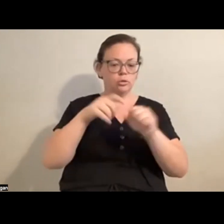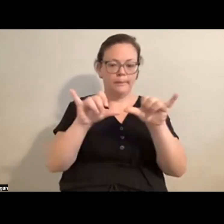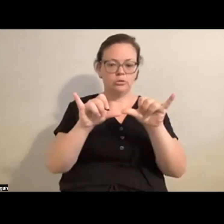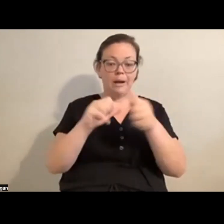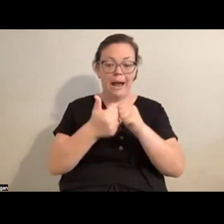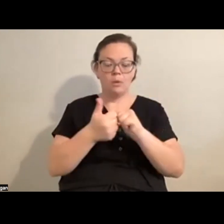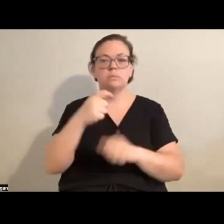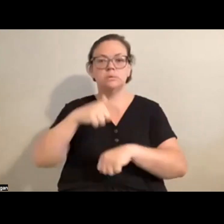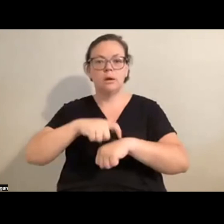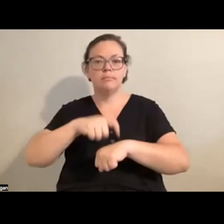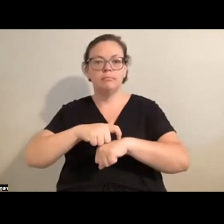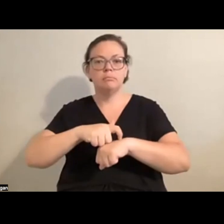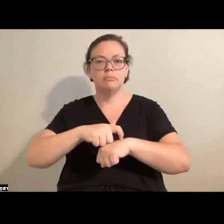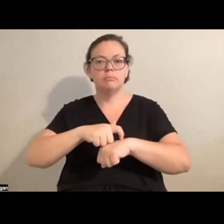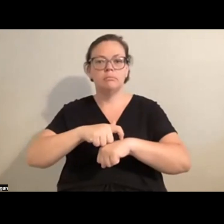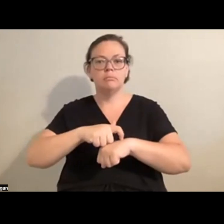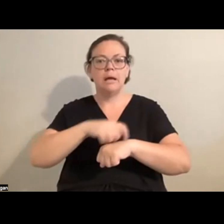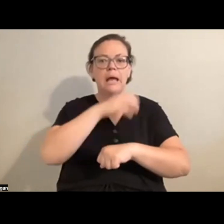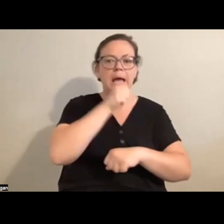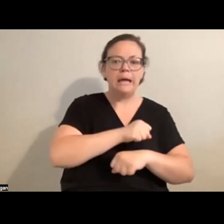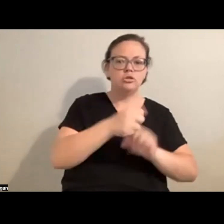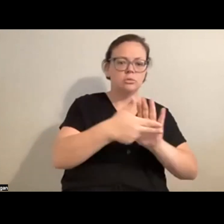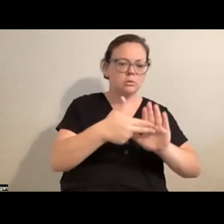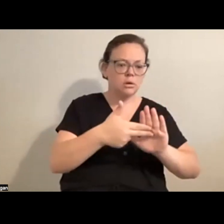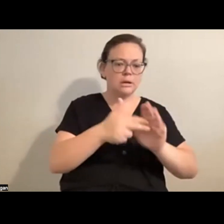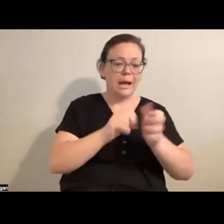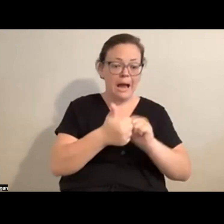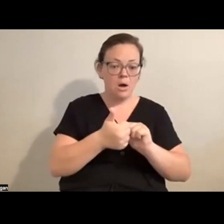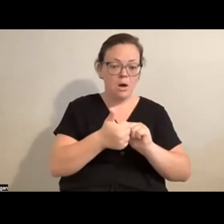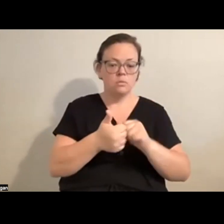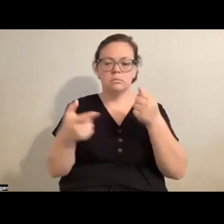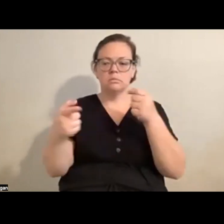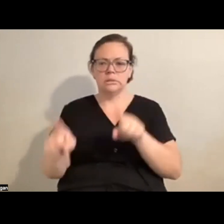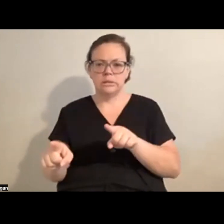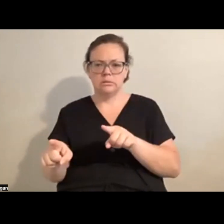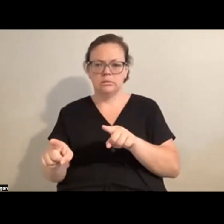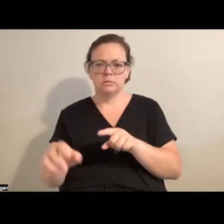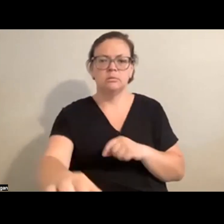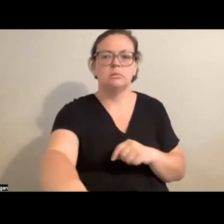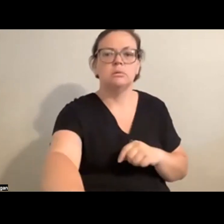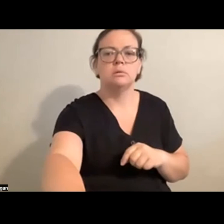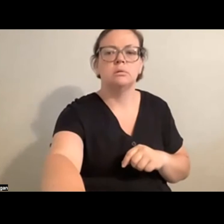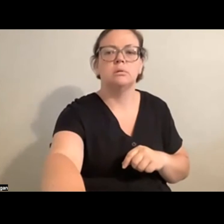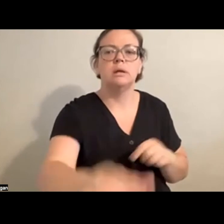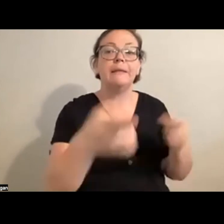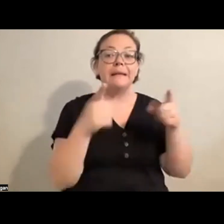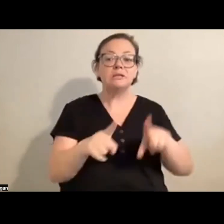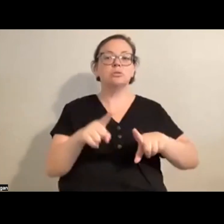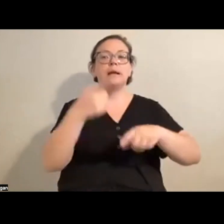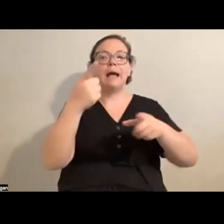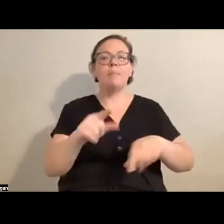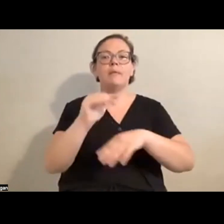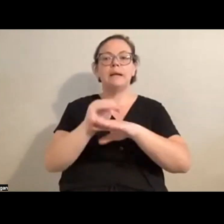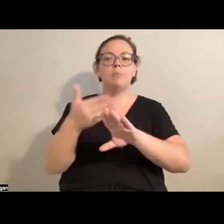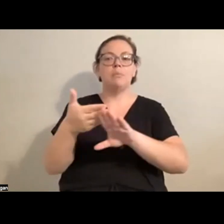time. Age could be defined by the incident. The incident occurred on the night before my